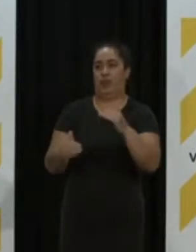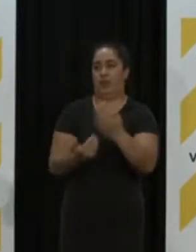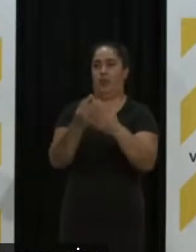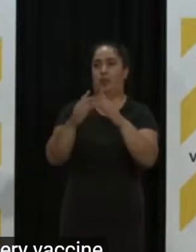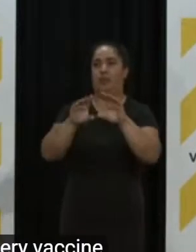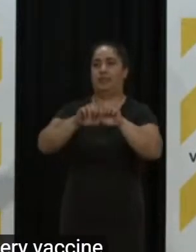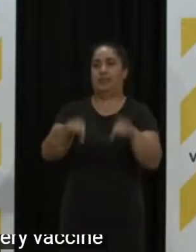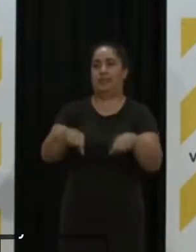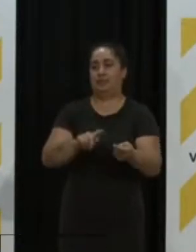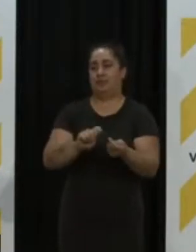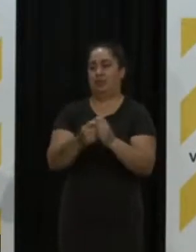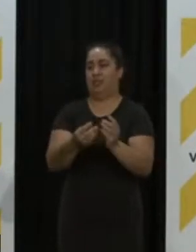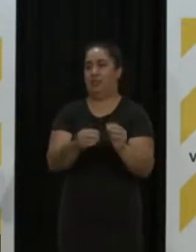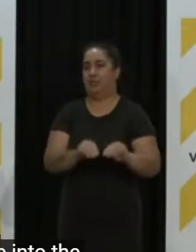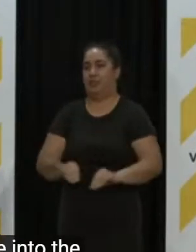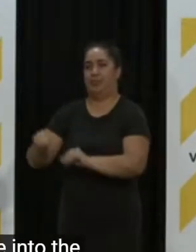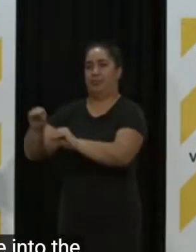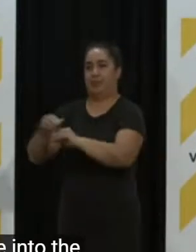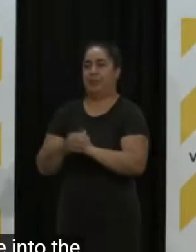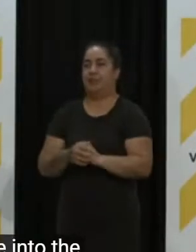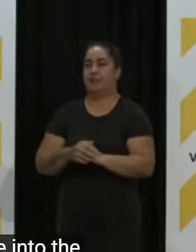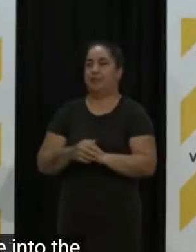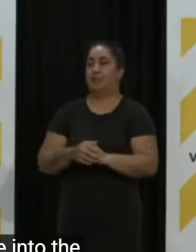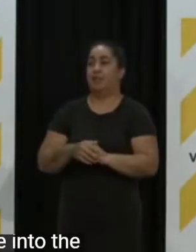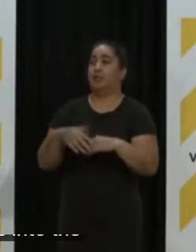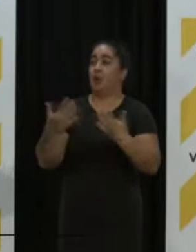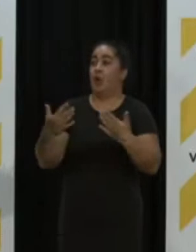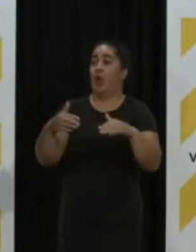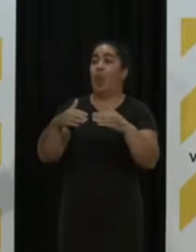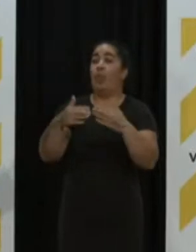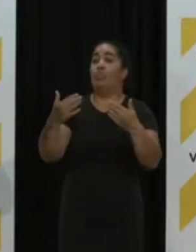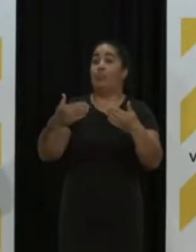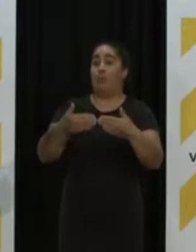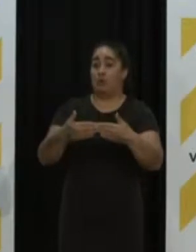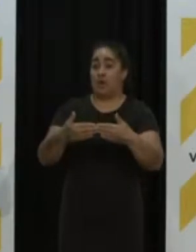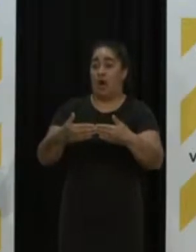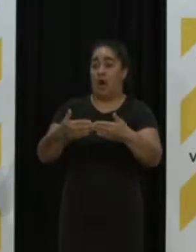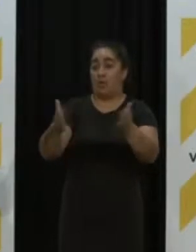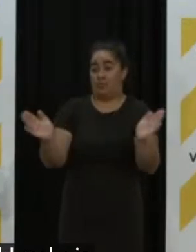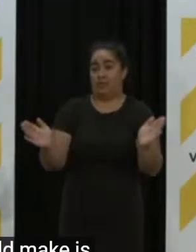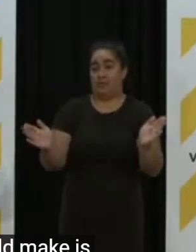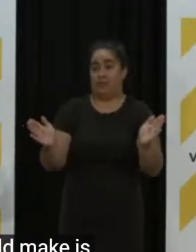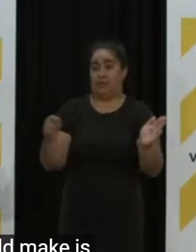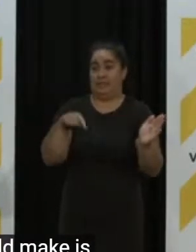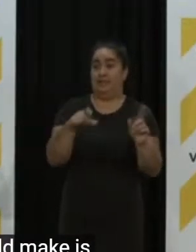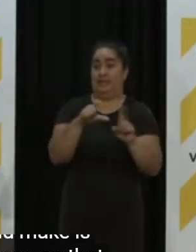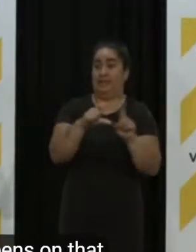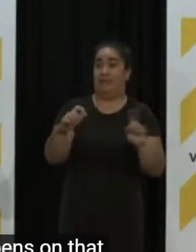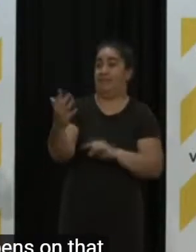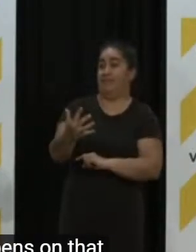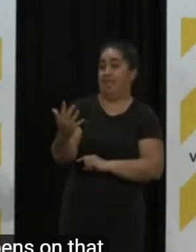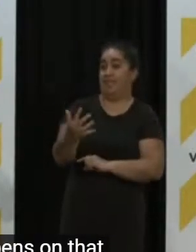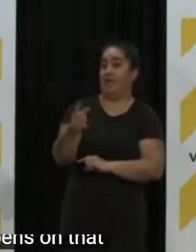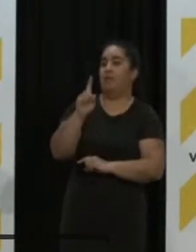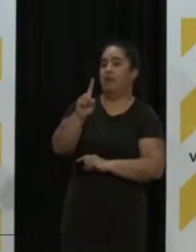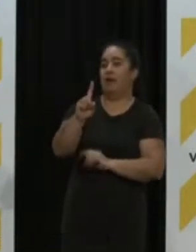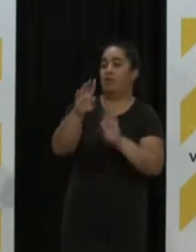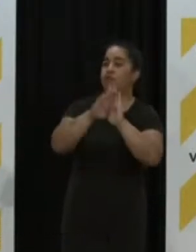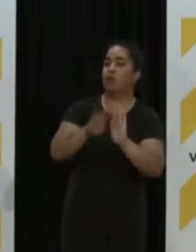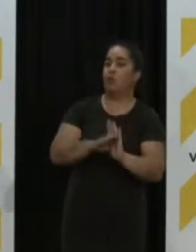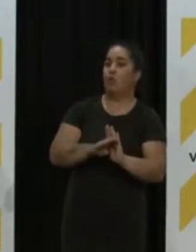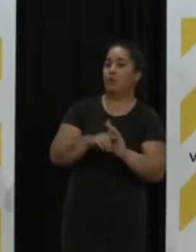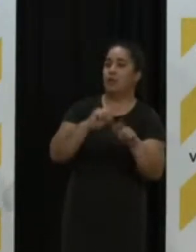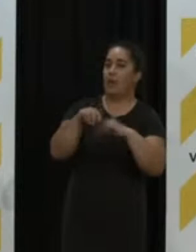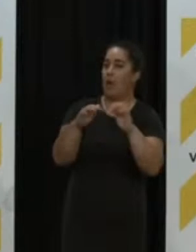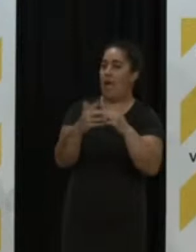the boundary opens on that date, but we also have requirements around the movement of those individuals. And we